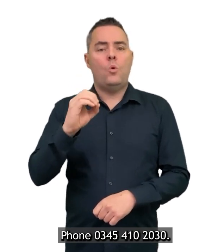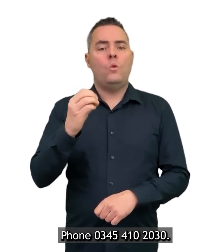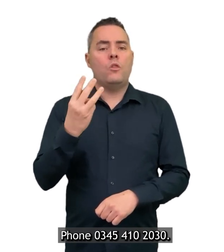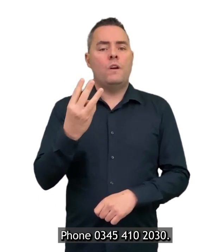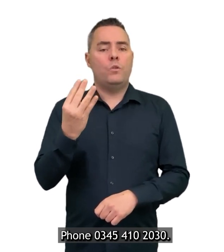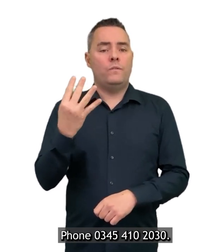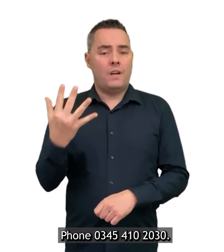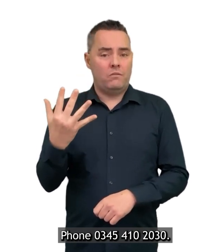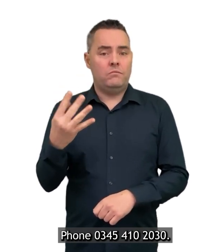410